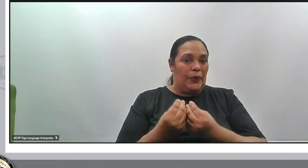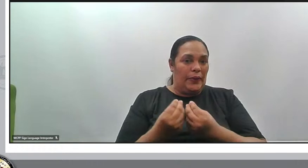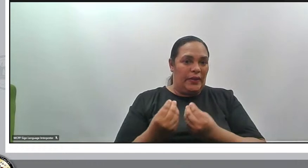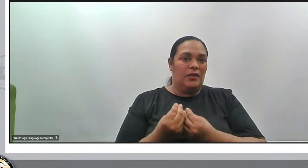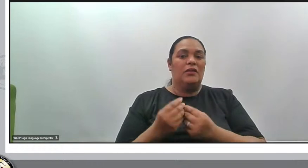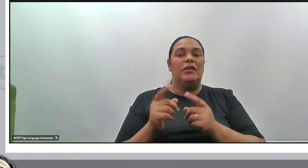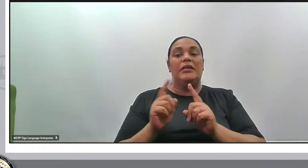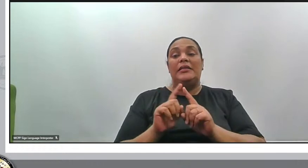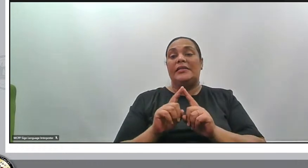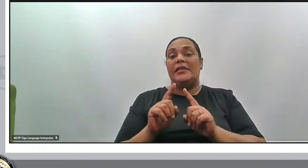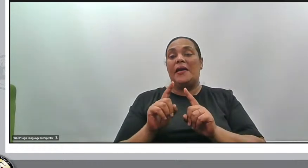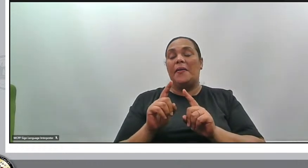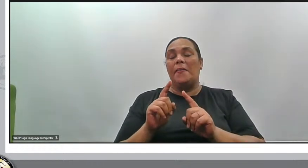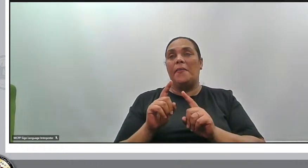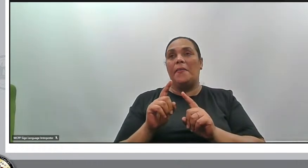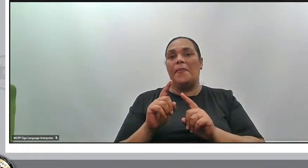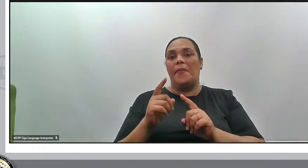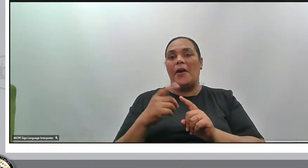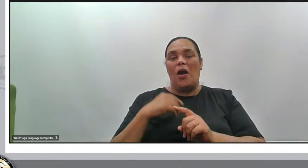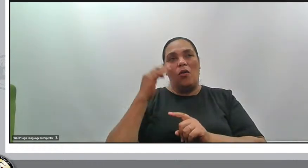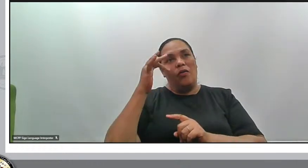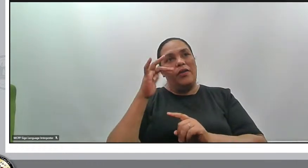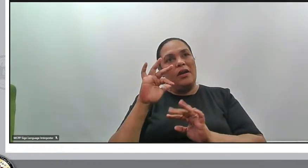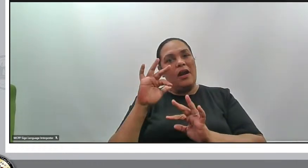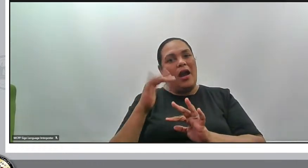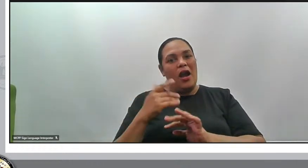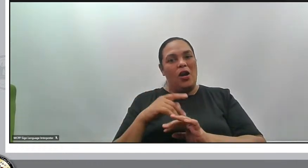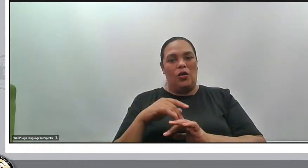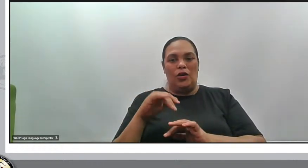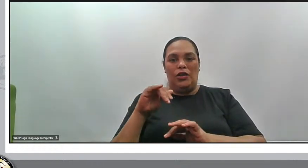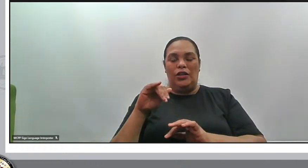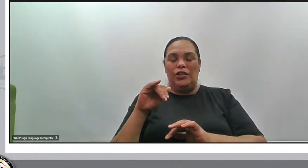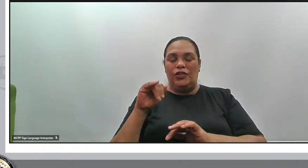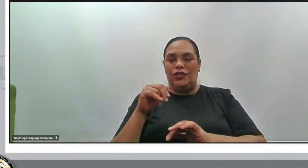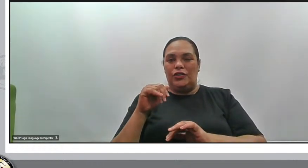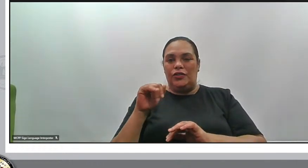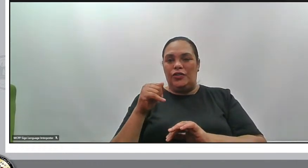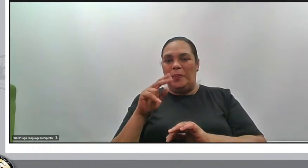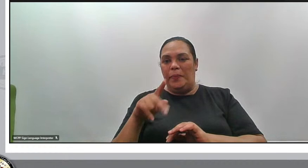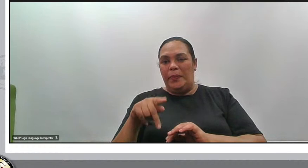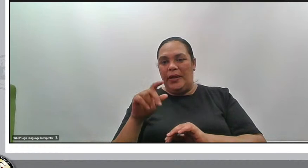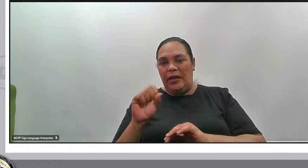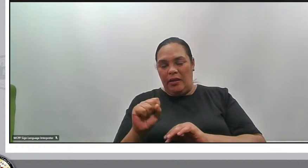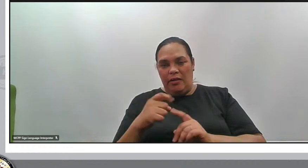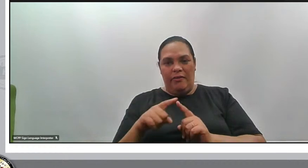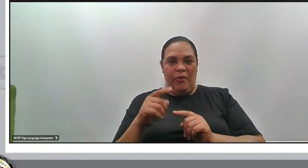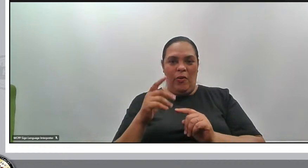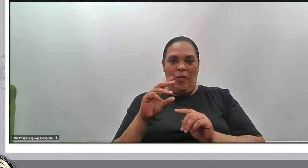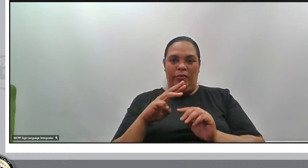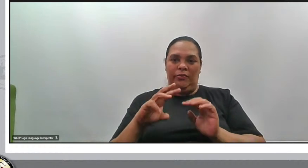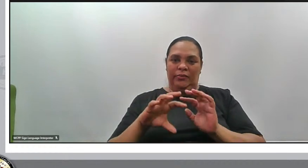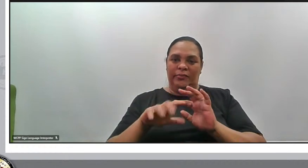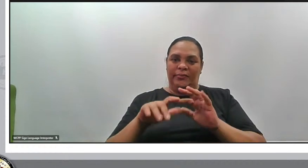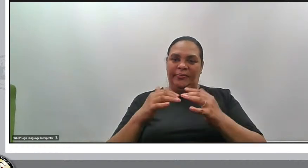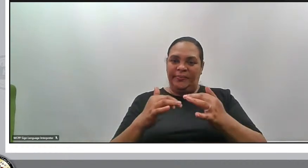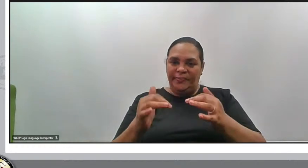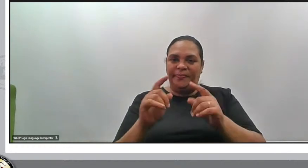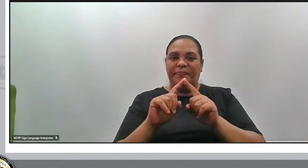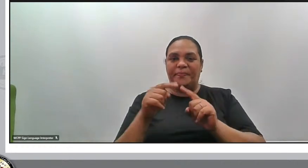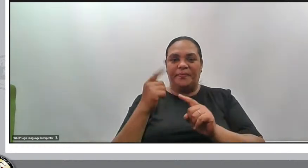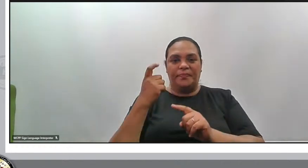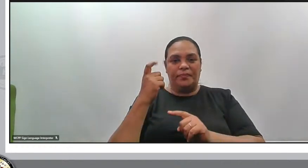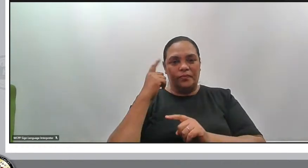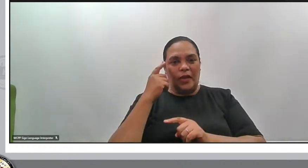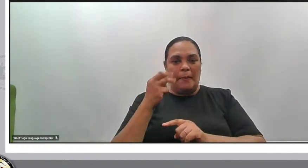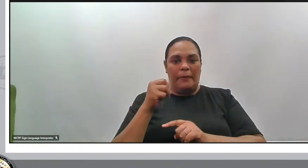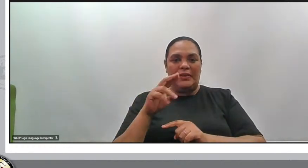that is also our thinking around UPS for the WCPP. One particular platform, and I think Mr.